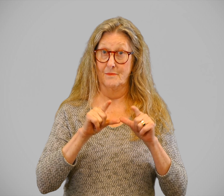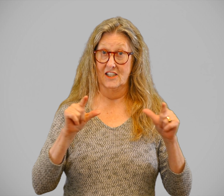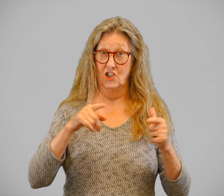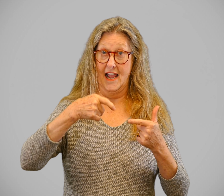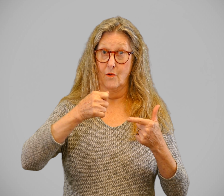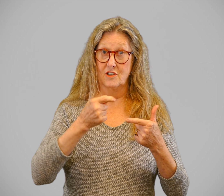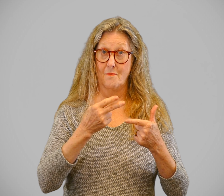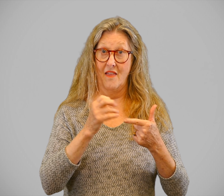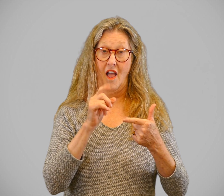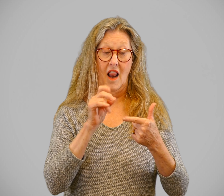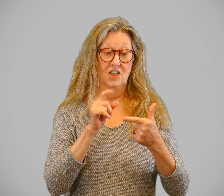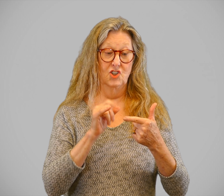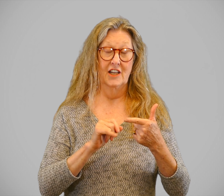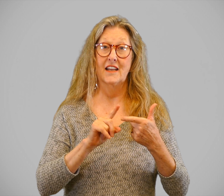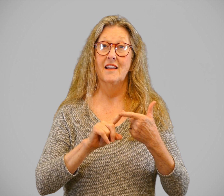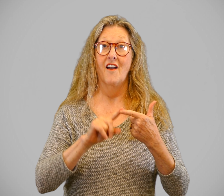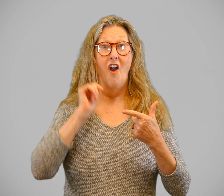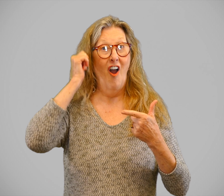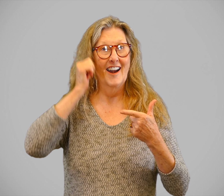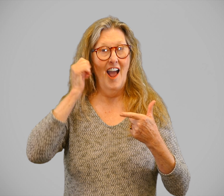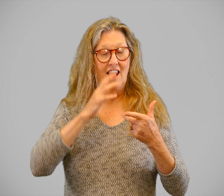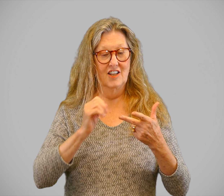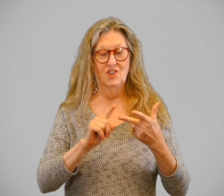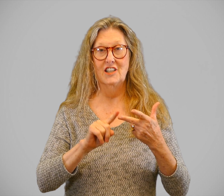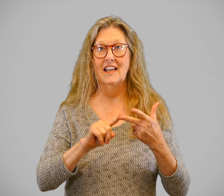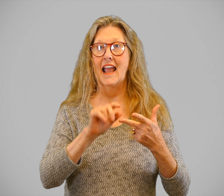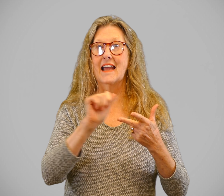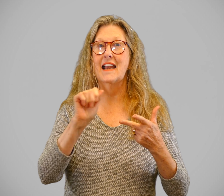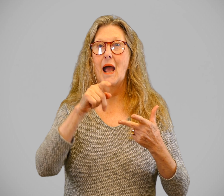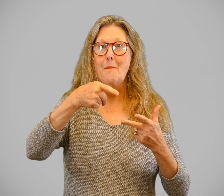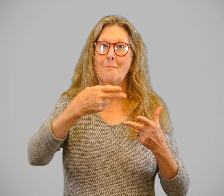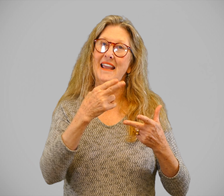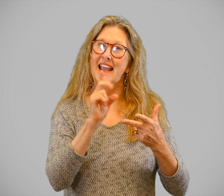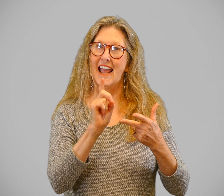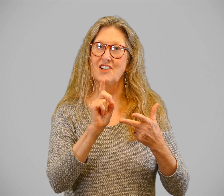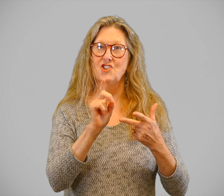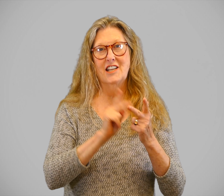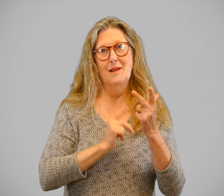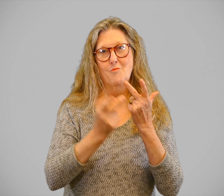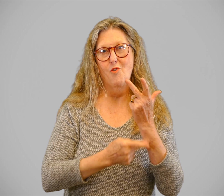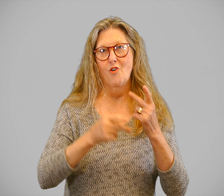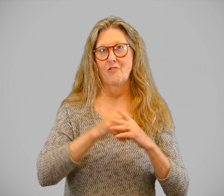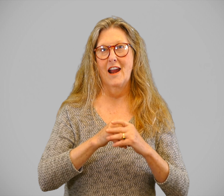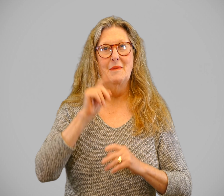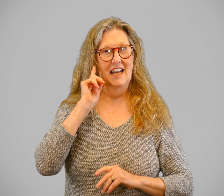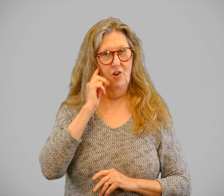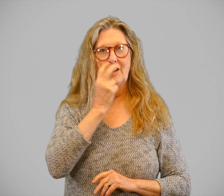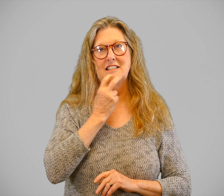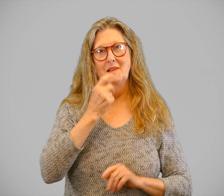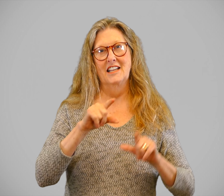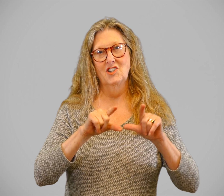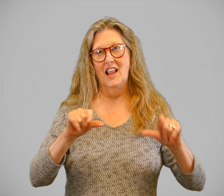Sciences. I've had the pleasure of teaching in all three programs in my